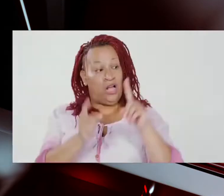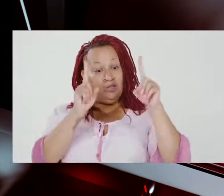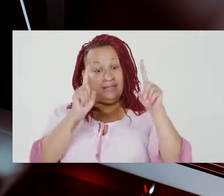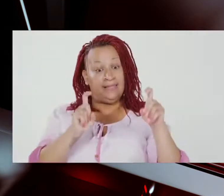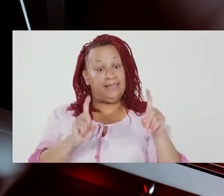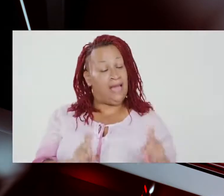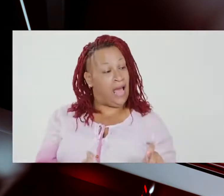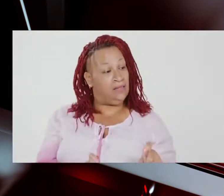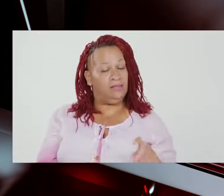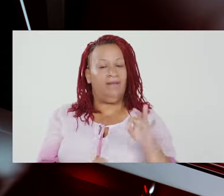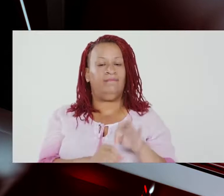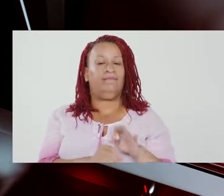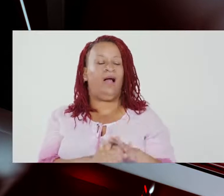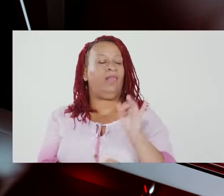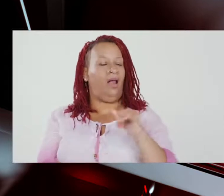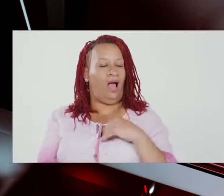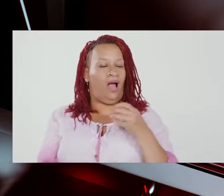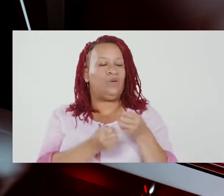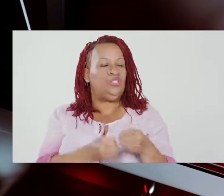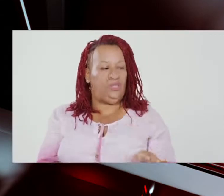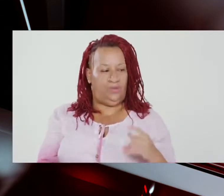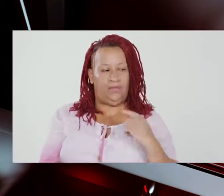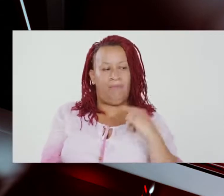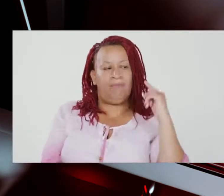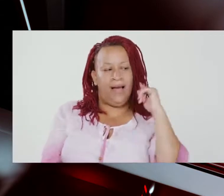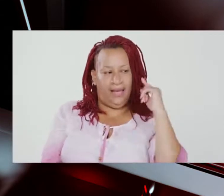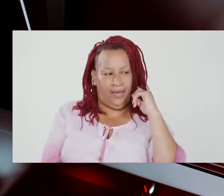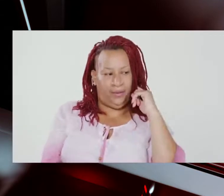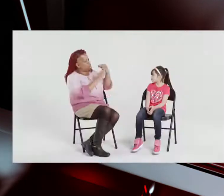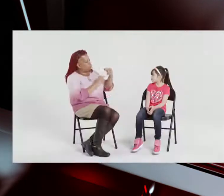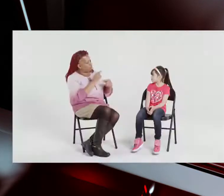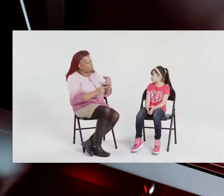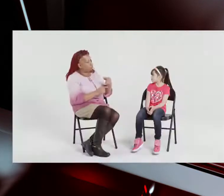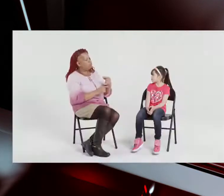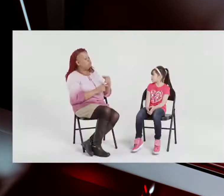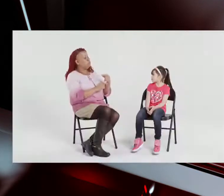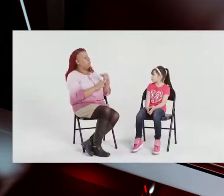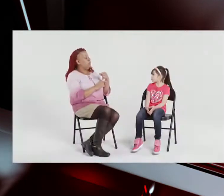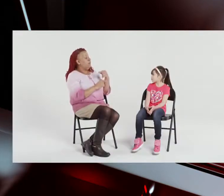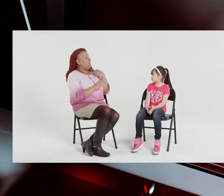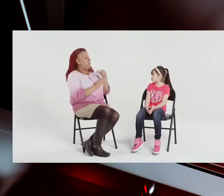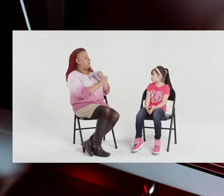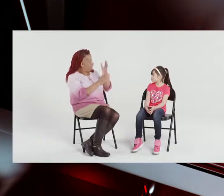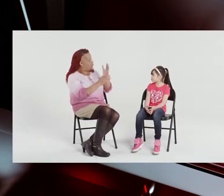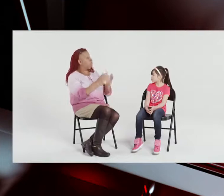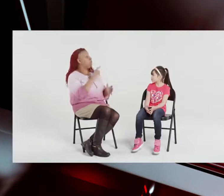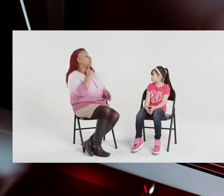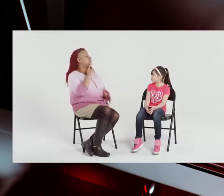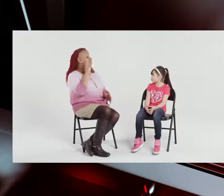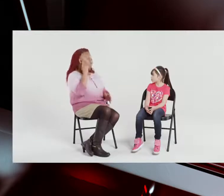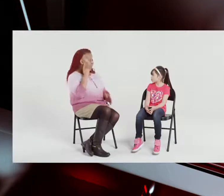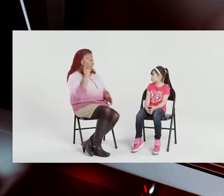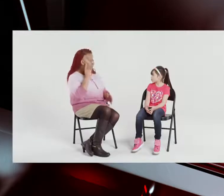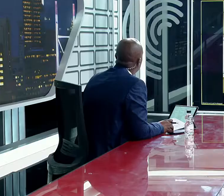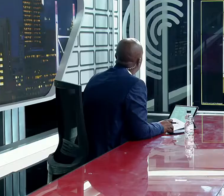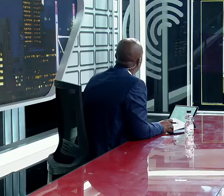doesn't know sign language. So with the technology that we have developed now, a police captain will then access our